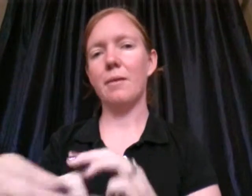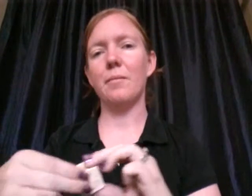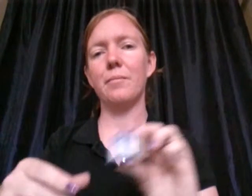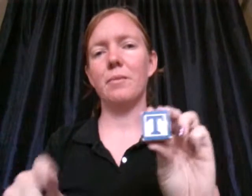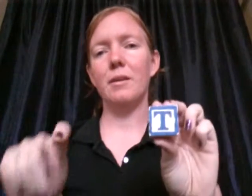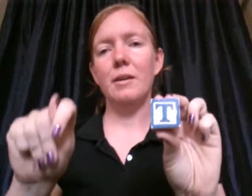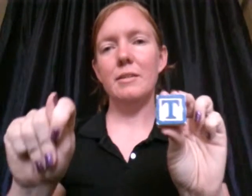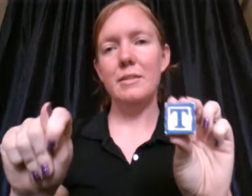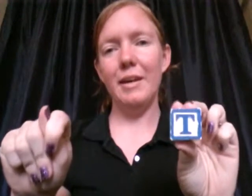T